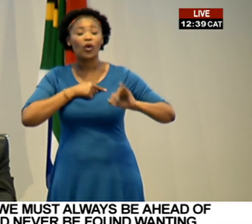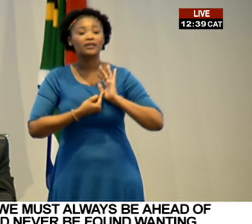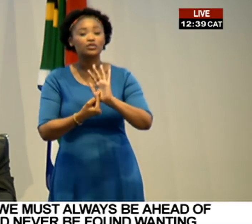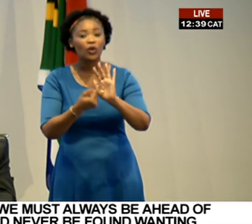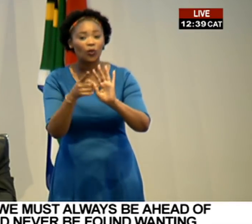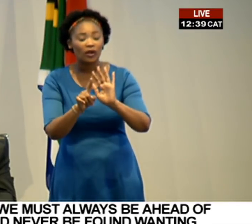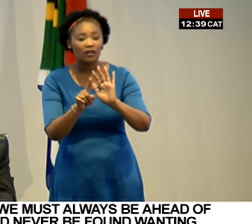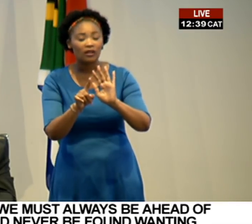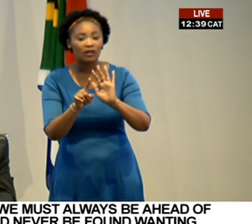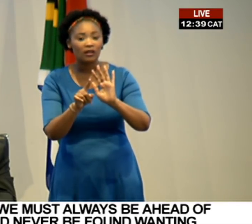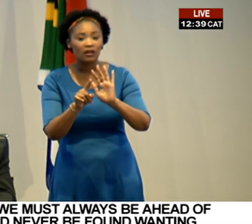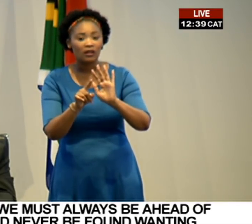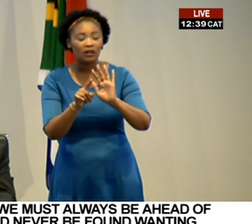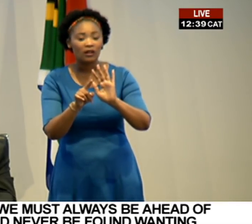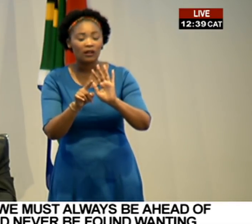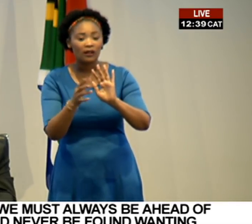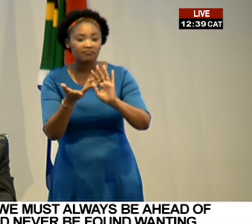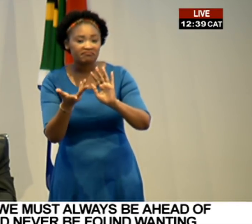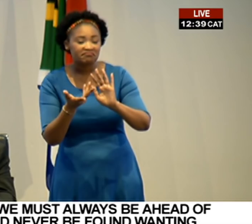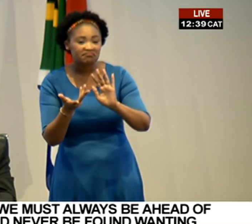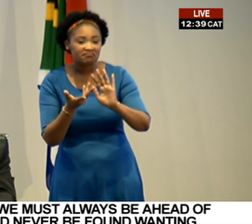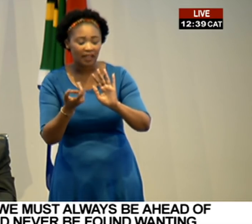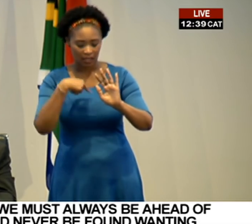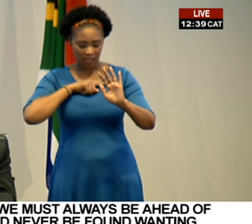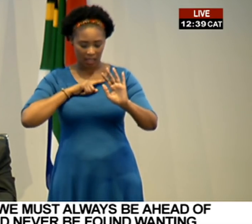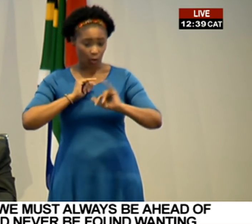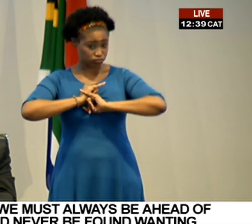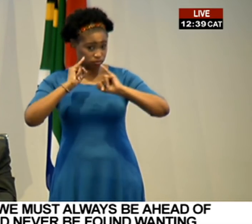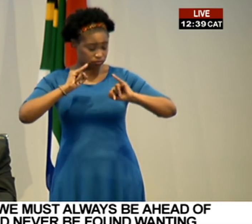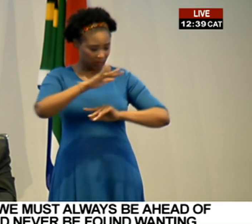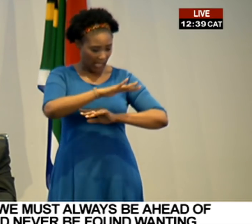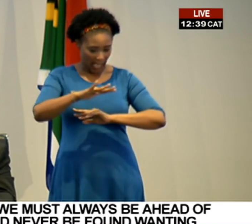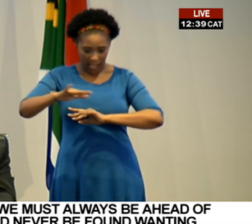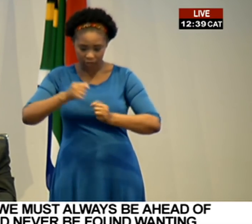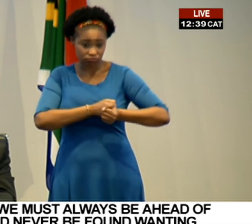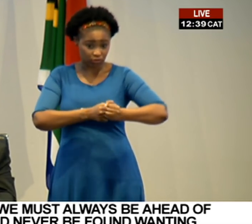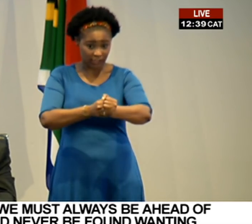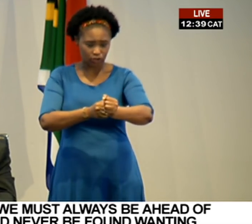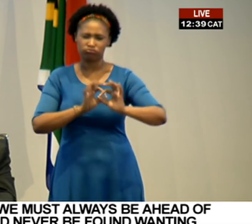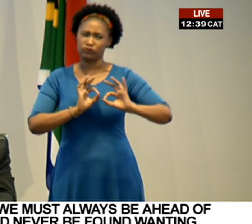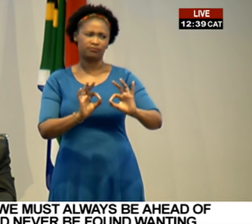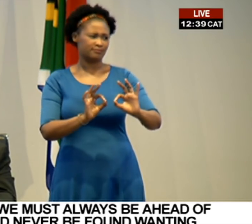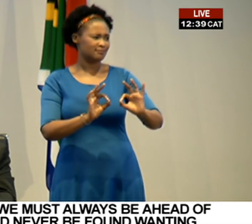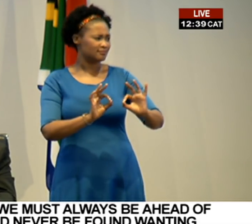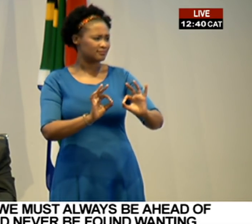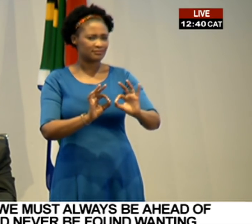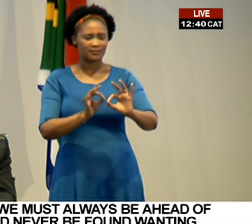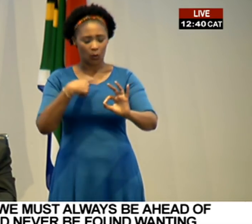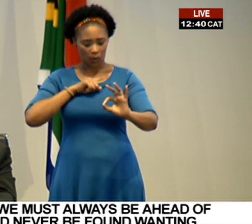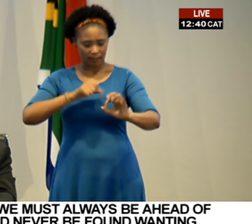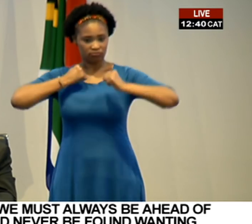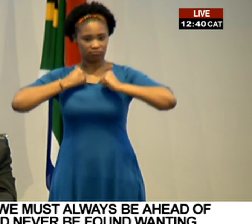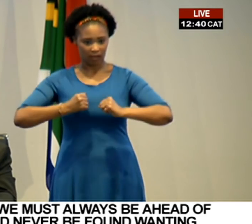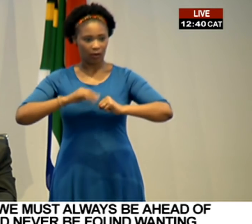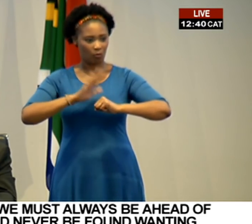shows, going by the Witzenberg case, that our hotspot strategy is the correct one, and let us